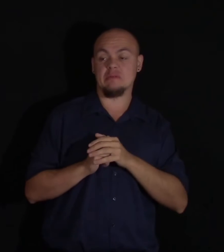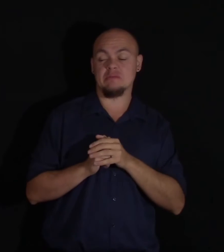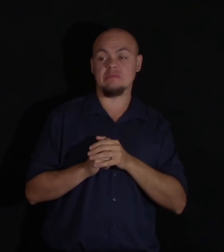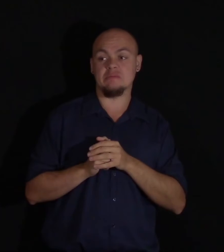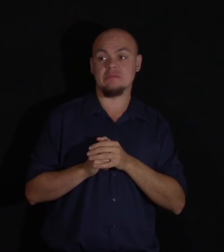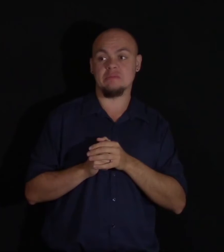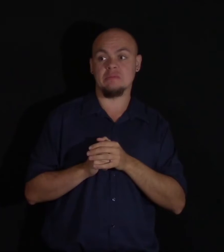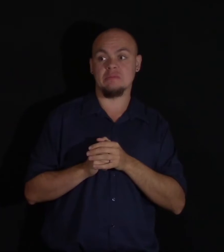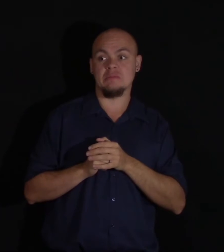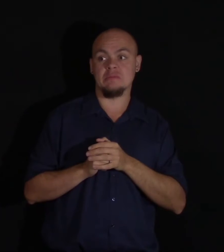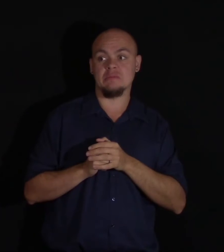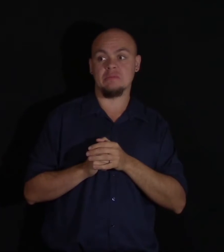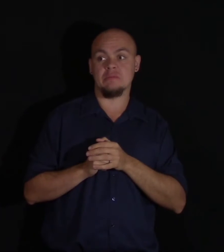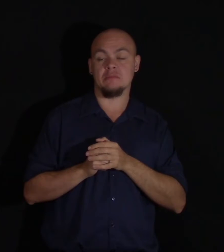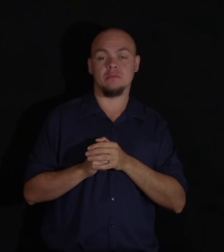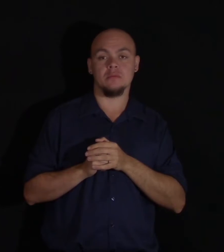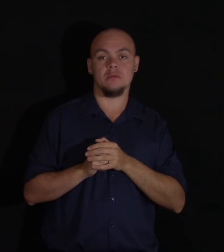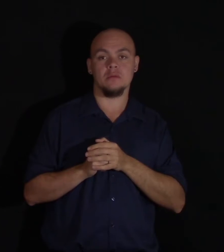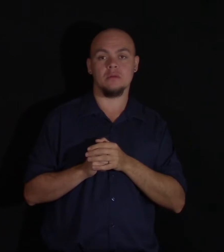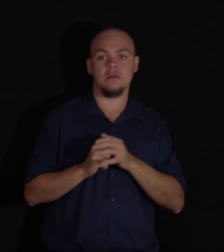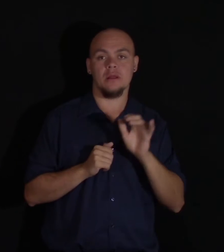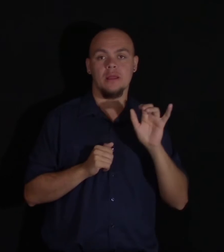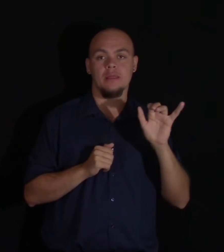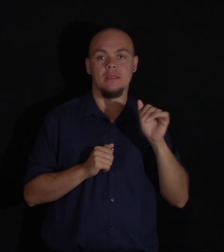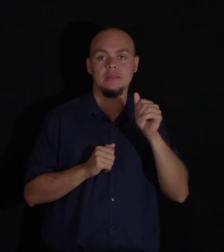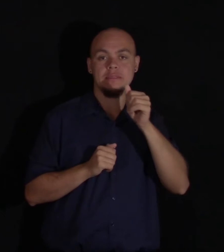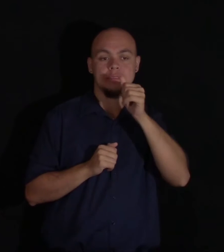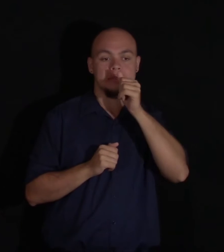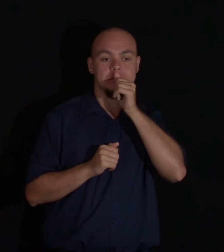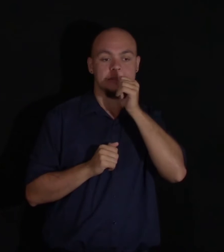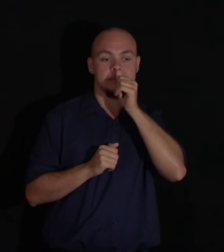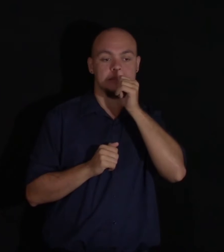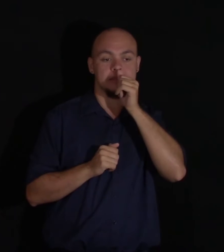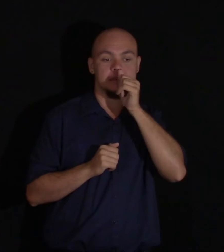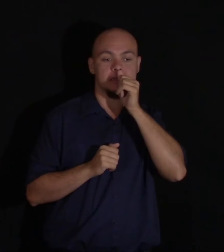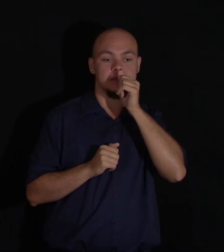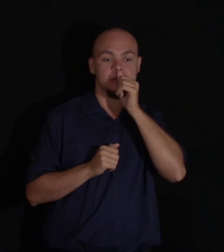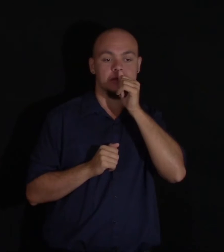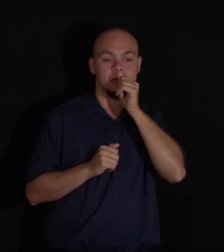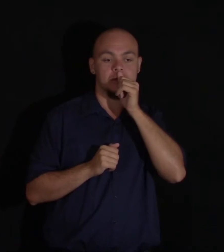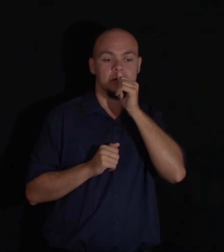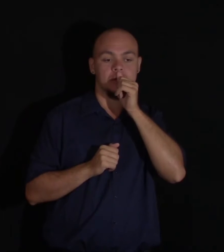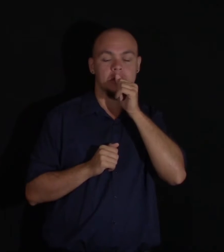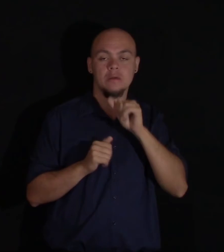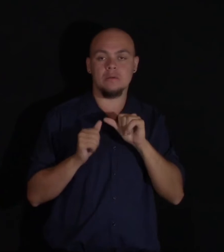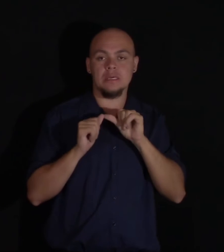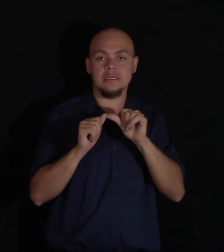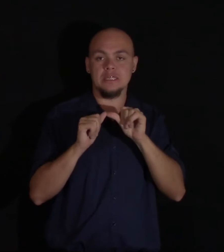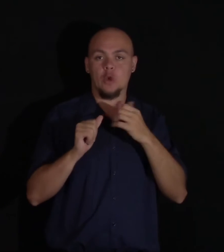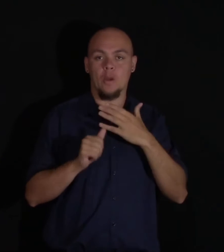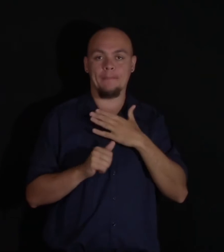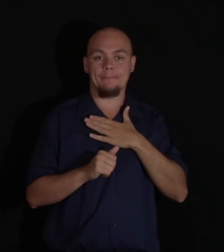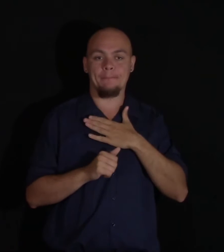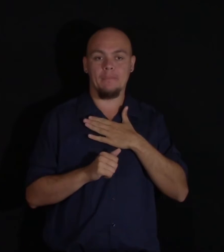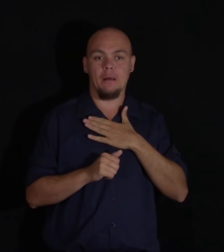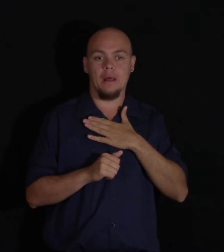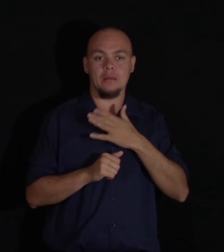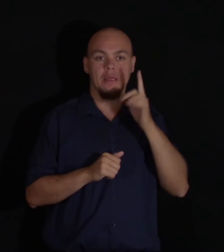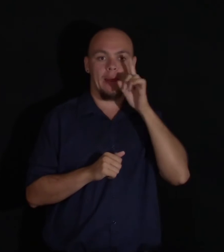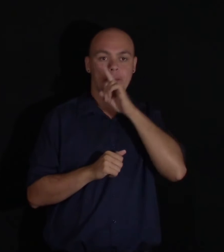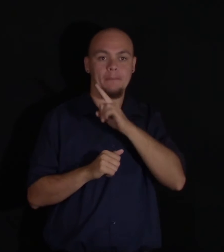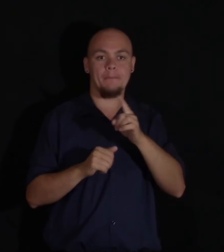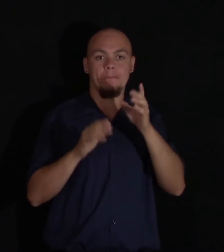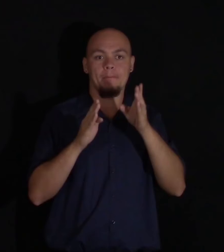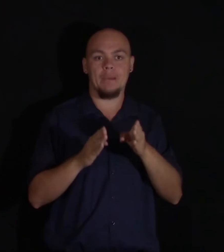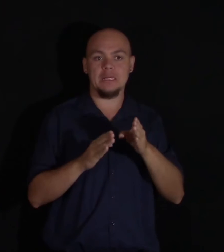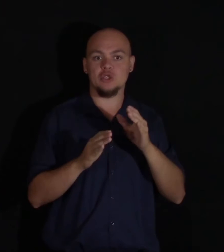And that's when I figured out that it was the secret that was fueling my imposter syndrome. It was that